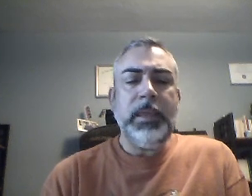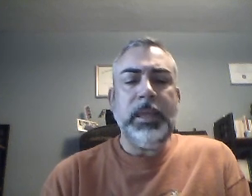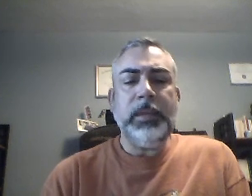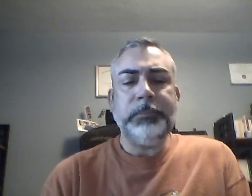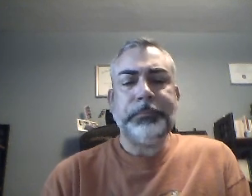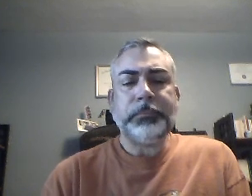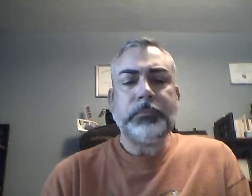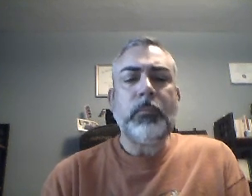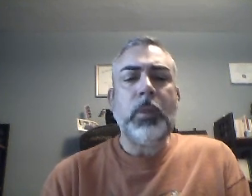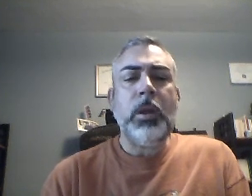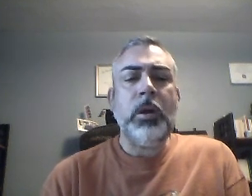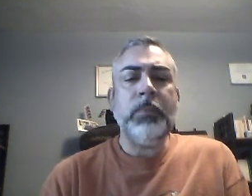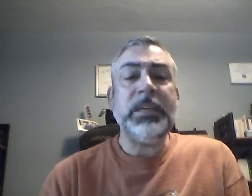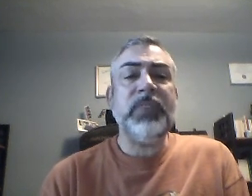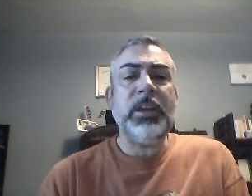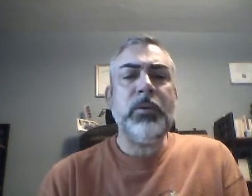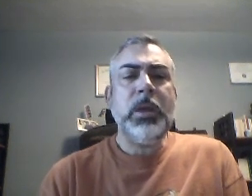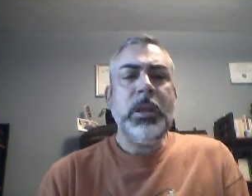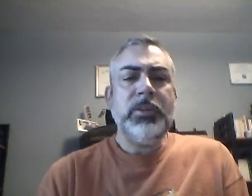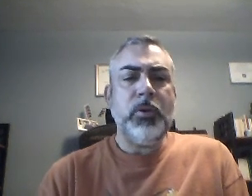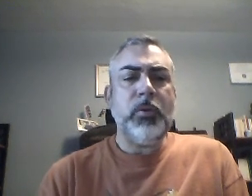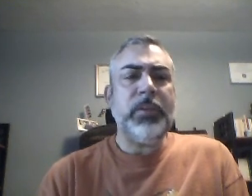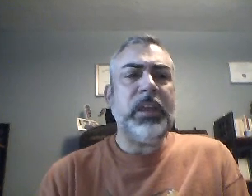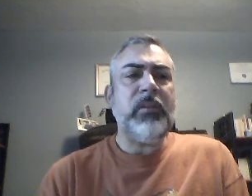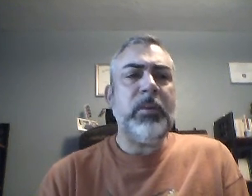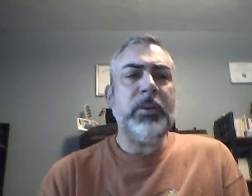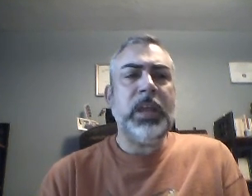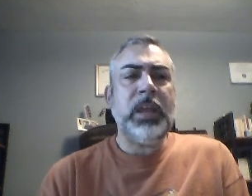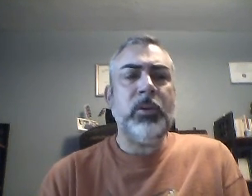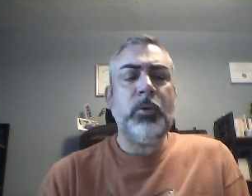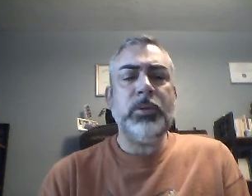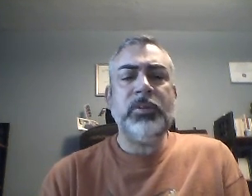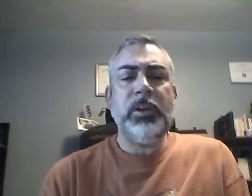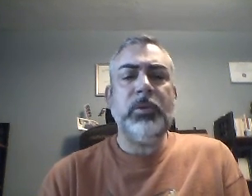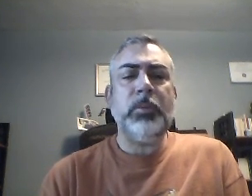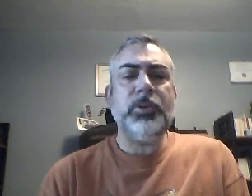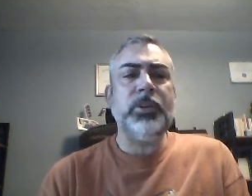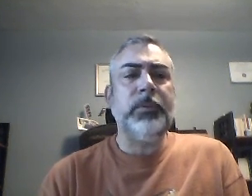the next video. So thank you very much, and on to video number 2.